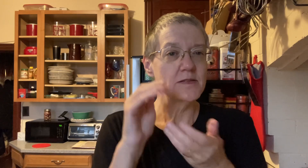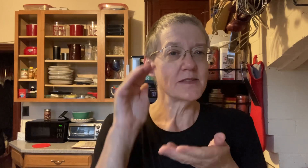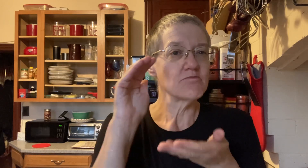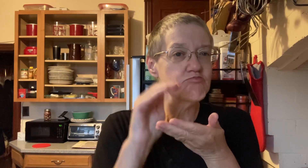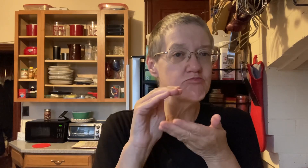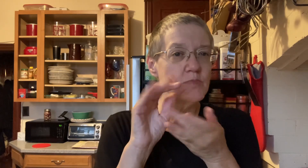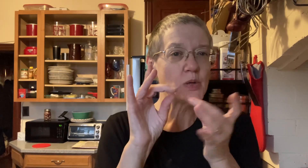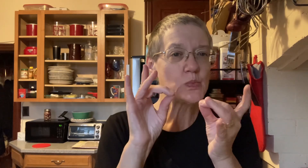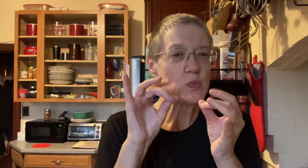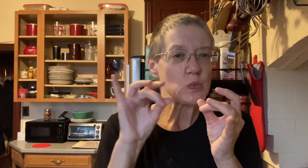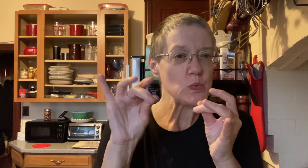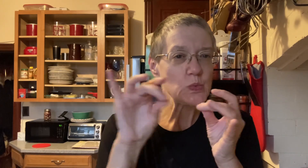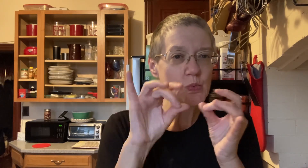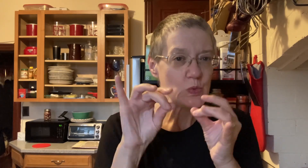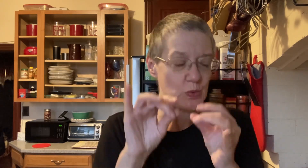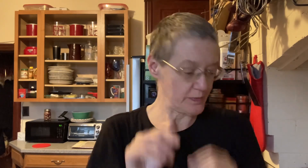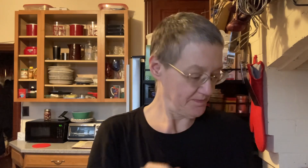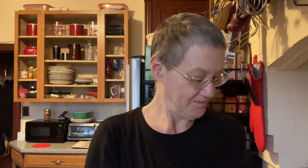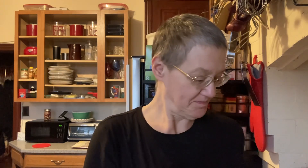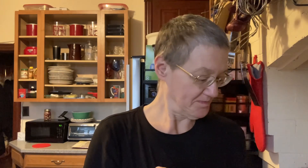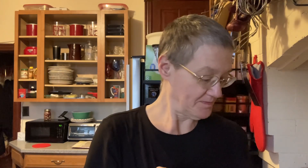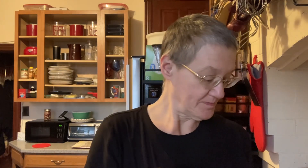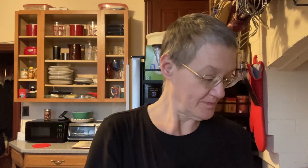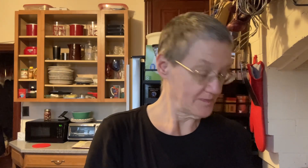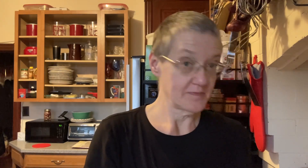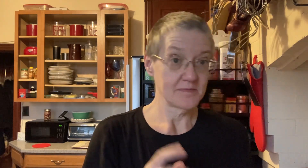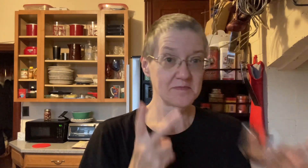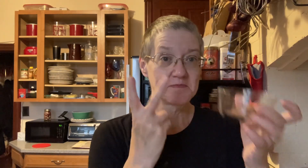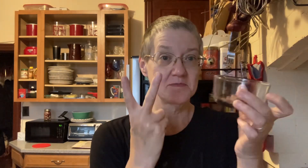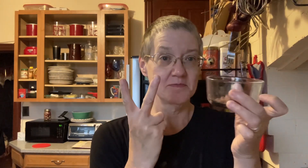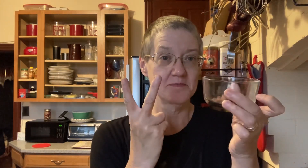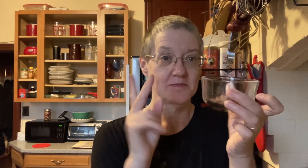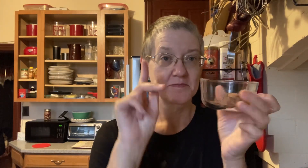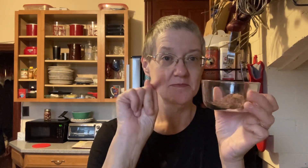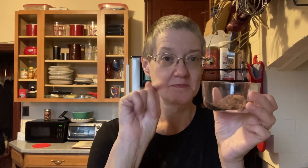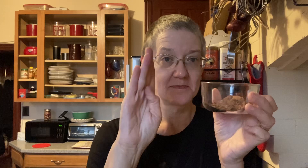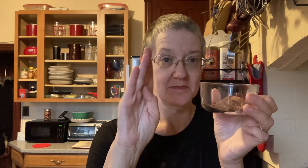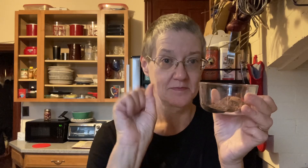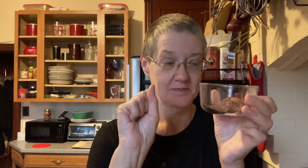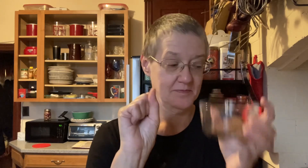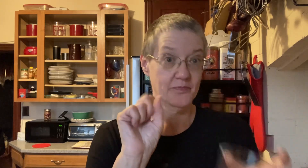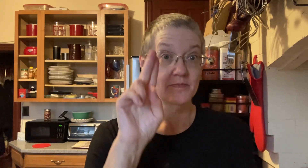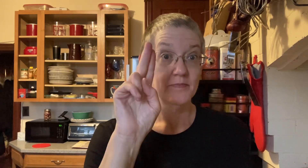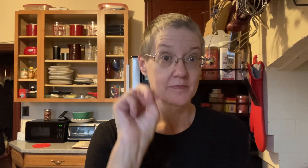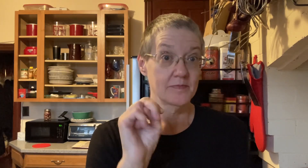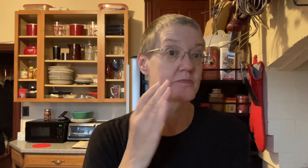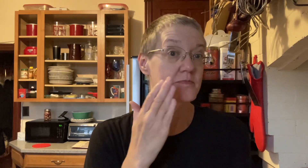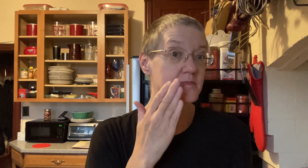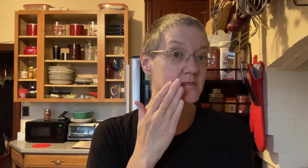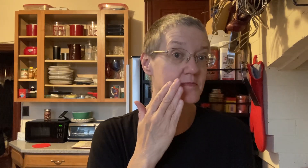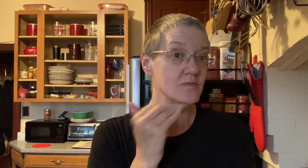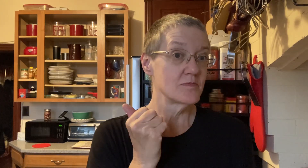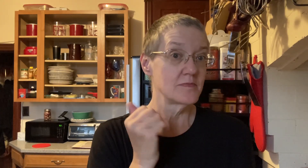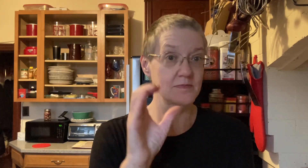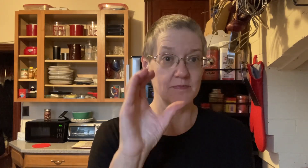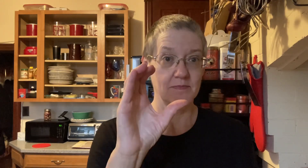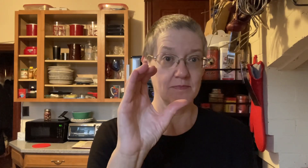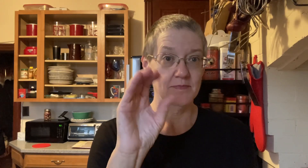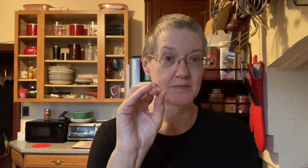a little more bitter, and it's not going to be as smooth. 2 tablespoons of unsweetened